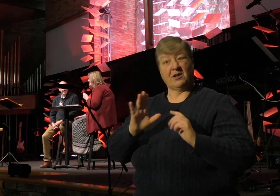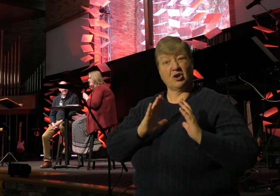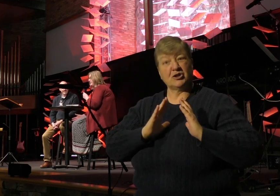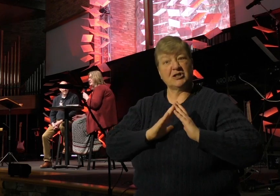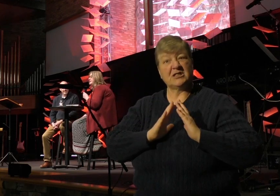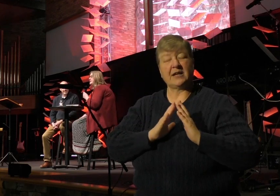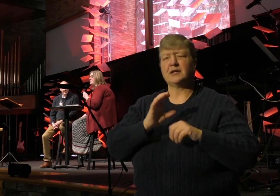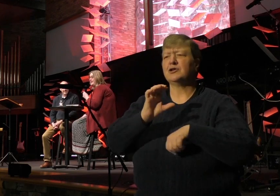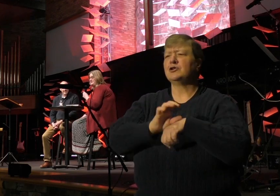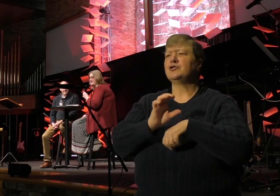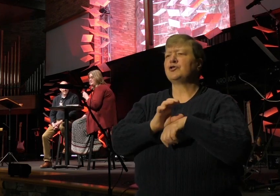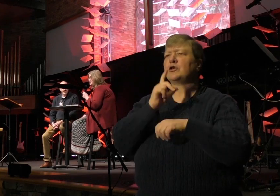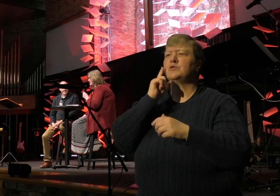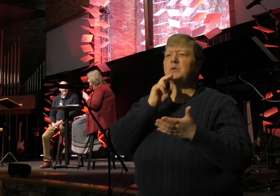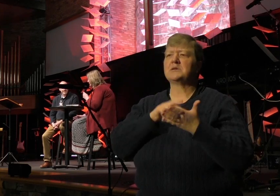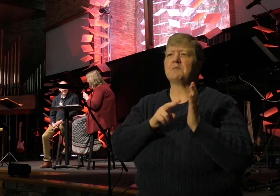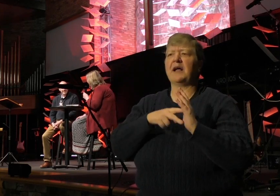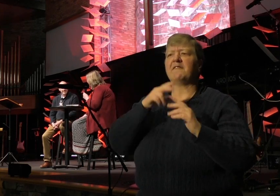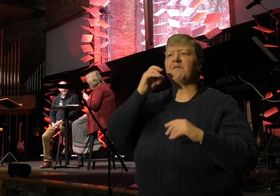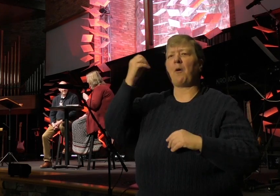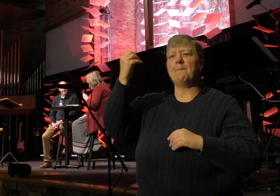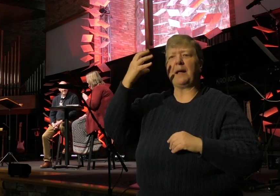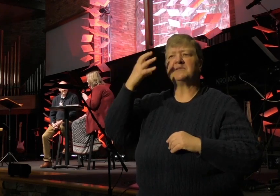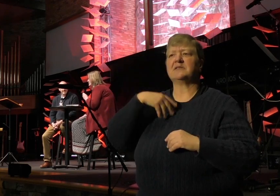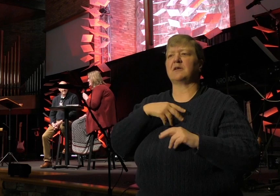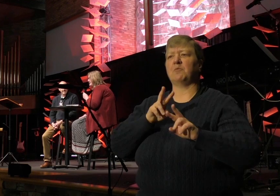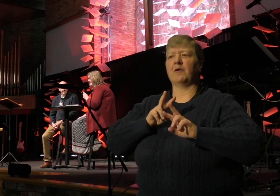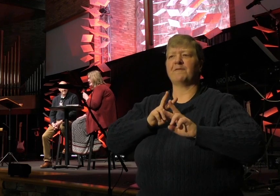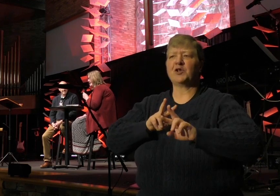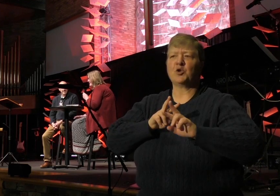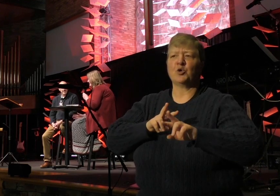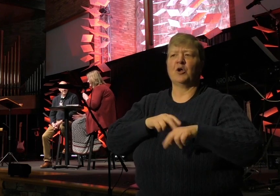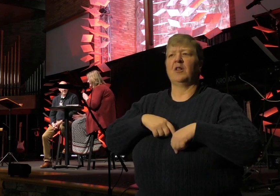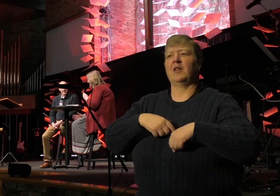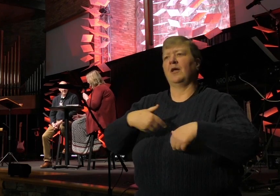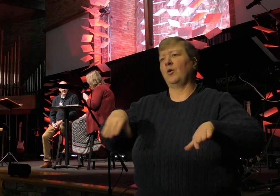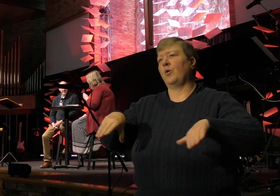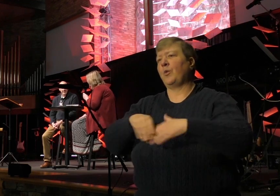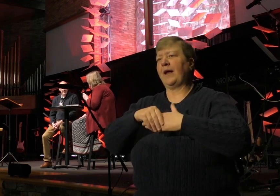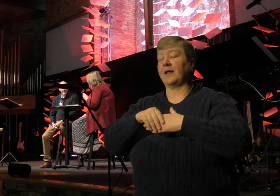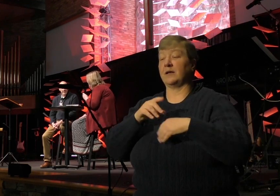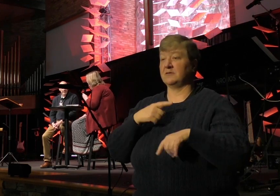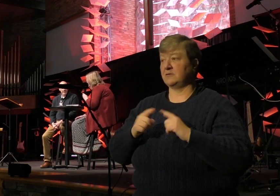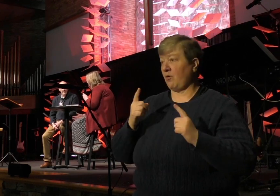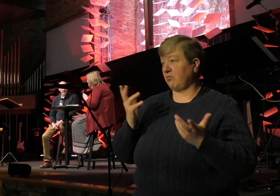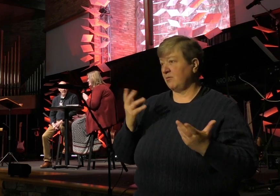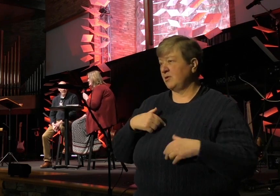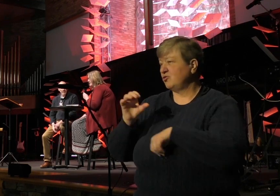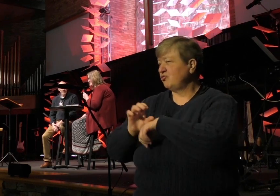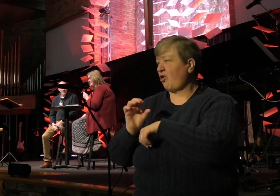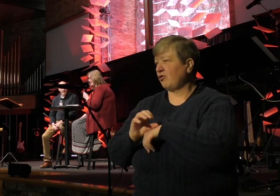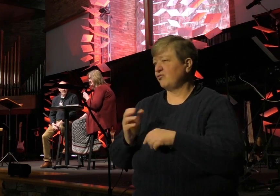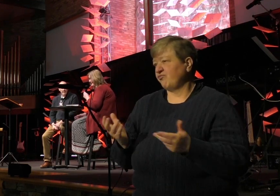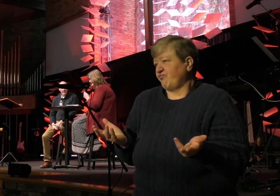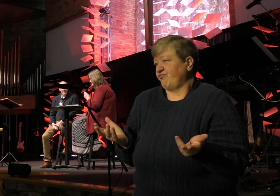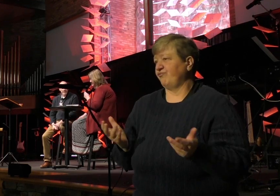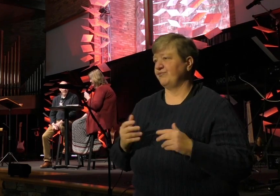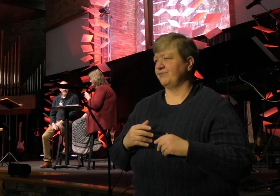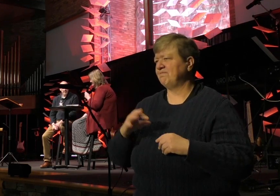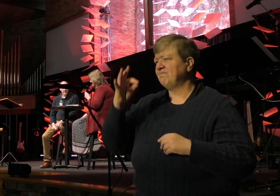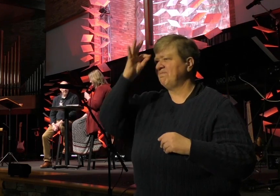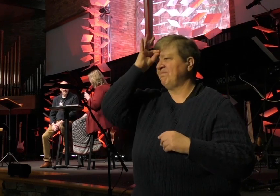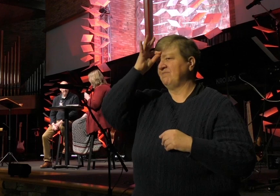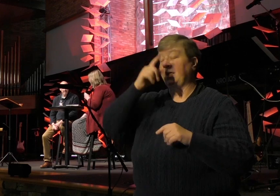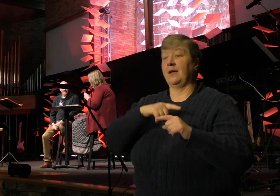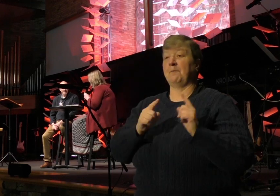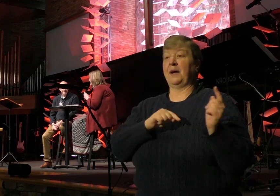was meant for baptisms or funerals or weddings, so she really didn't have any idea of what a church service was. But when she came to the